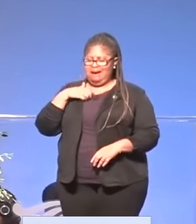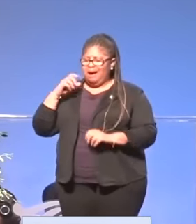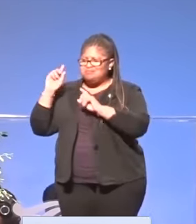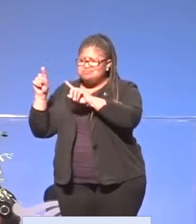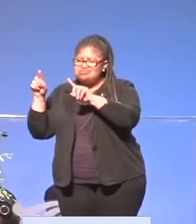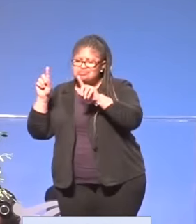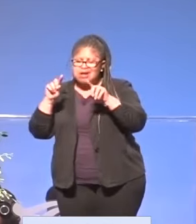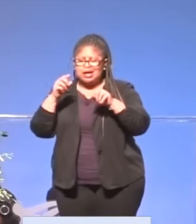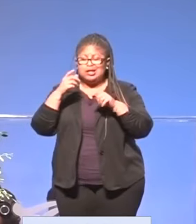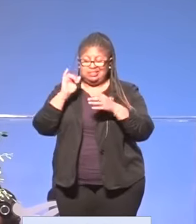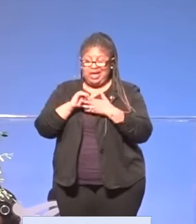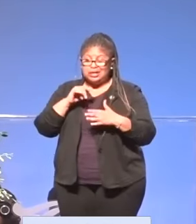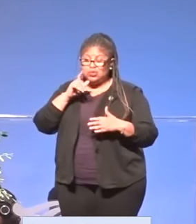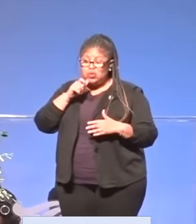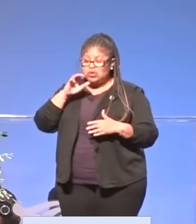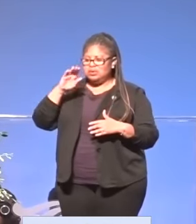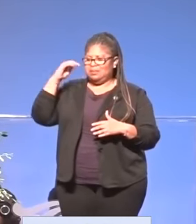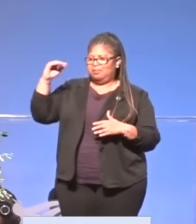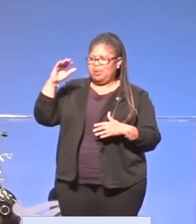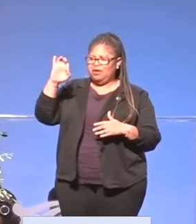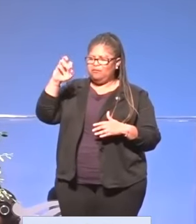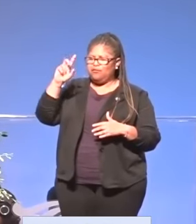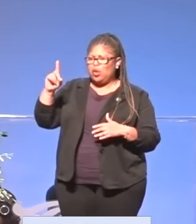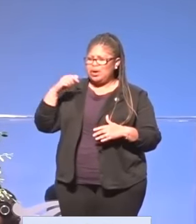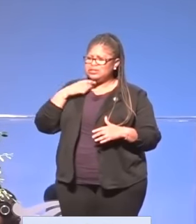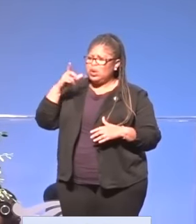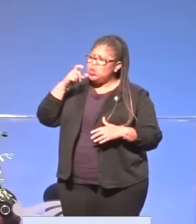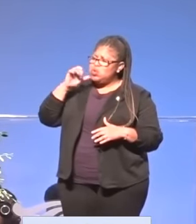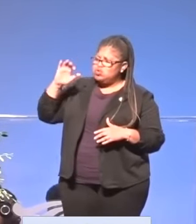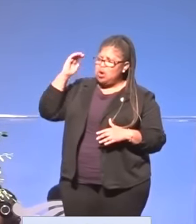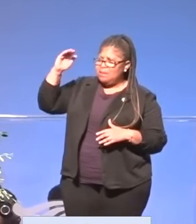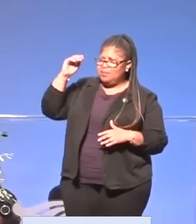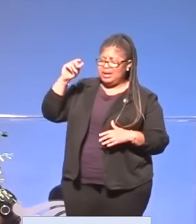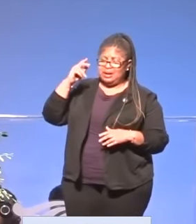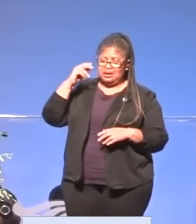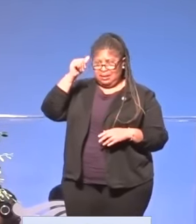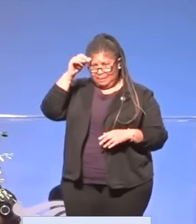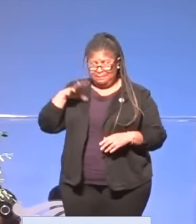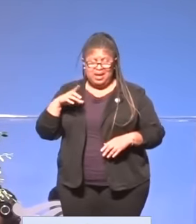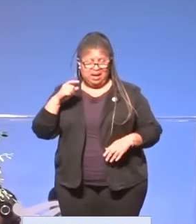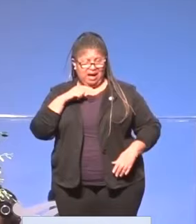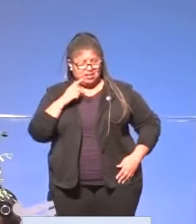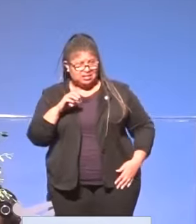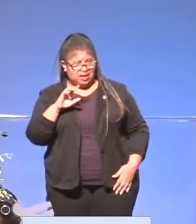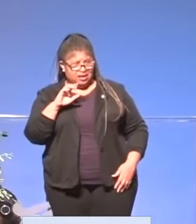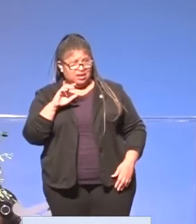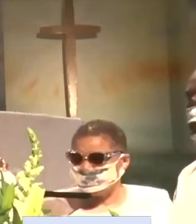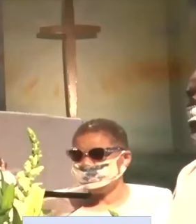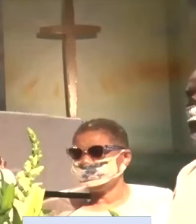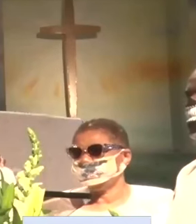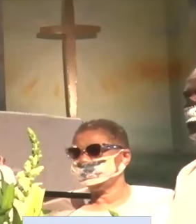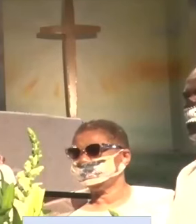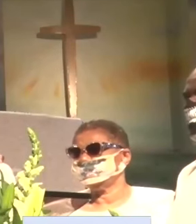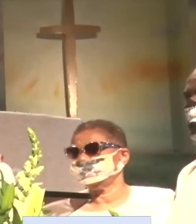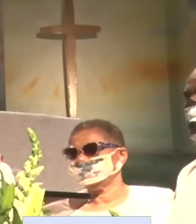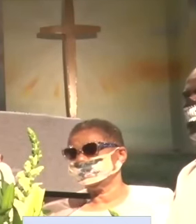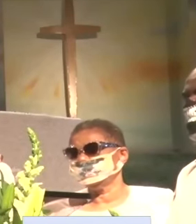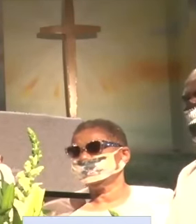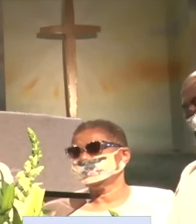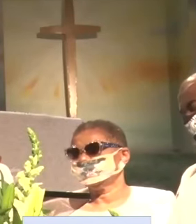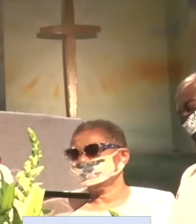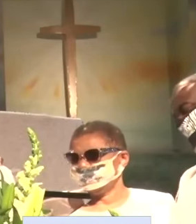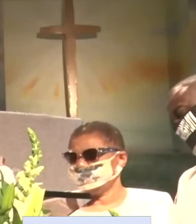schools and the co the coaches would ask me, "Who's your big man?" I would say, "George Floyd." And say, "Oh, you got big Floyd. Okay, well, your team must be pretty